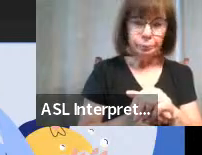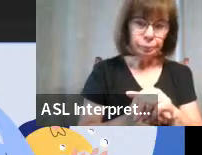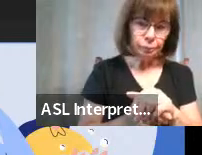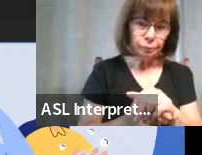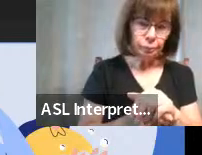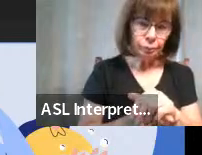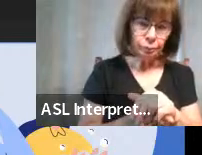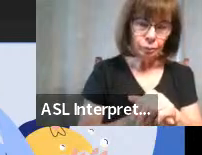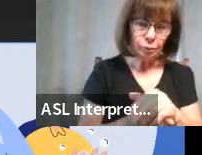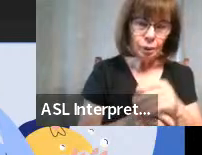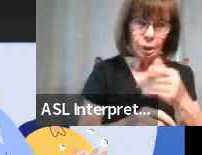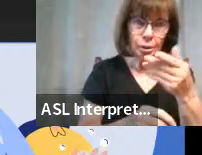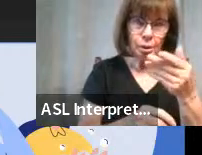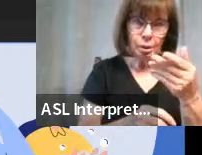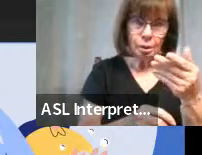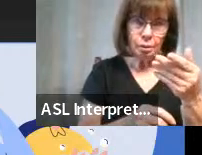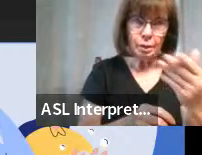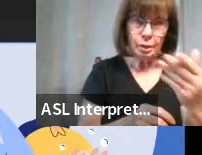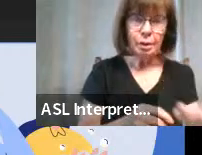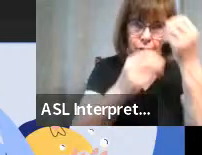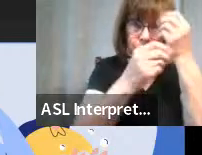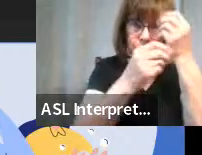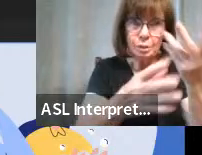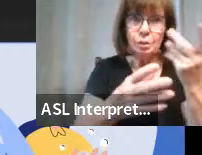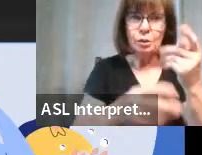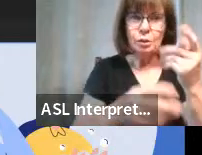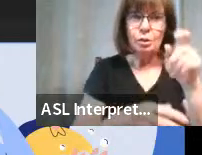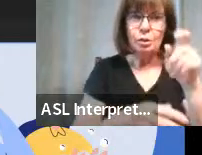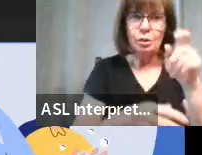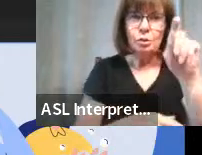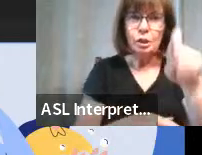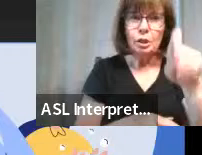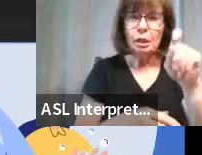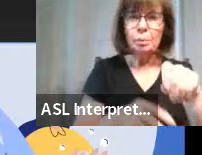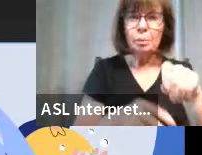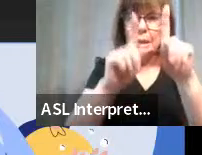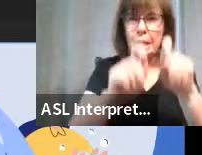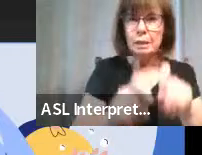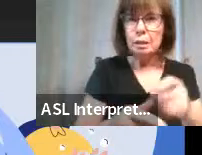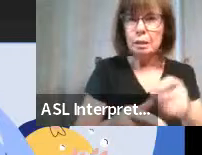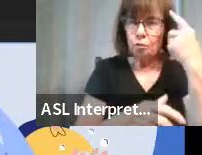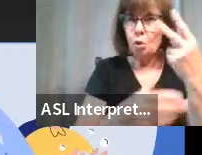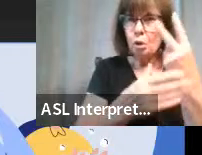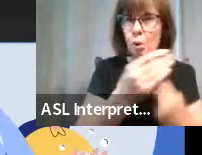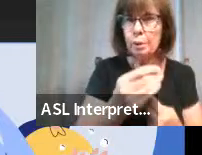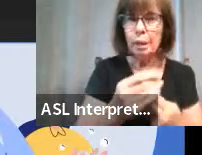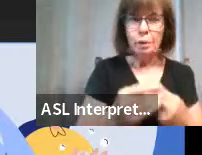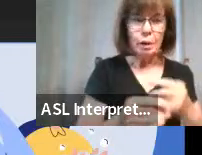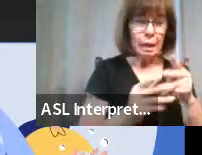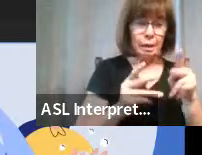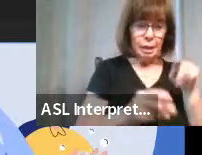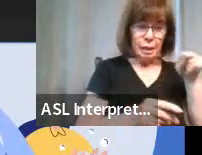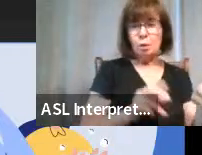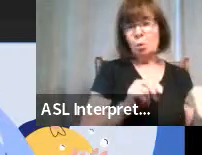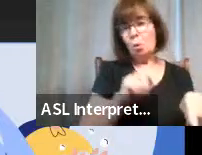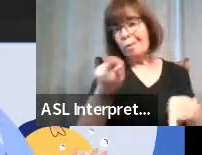singular message of you can be tested for both at either this location and that location. And I